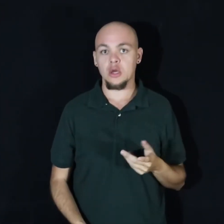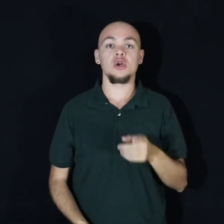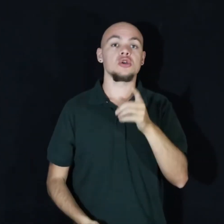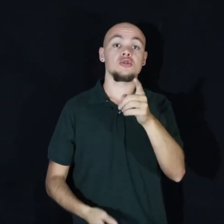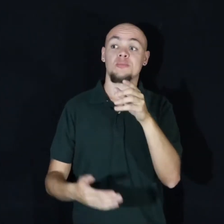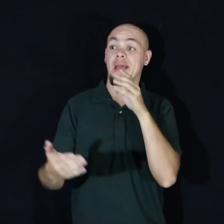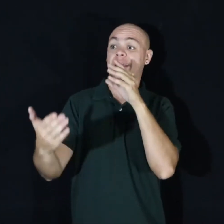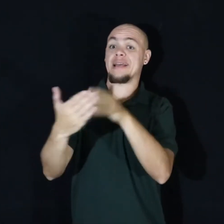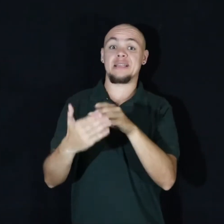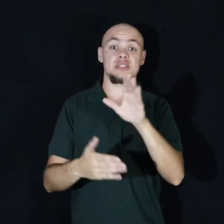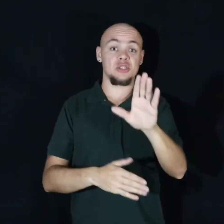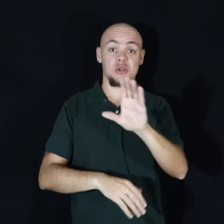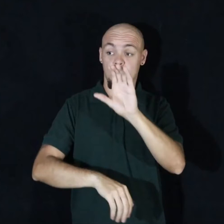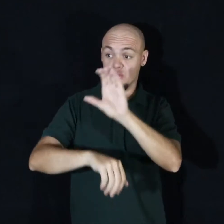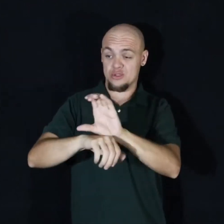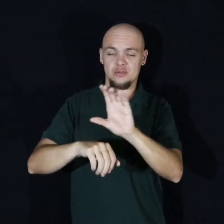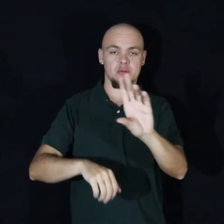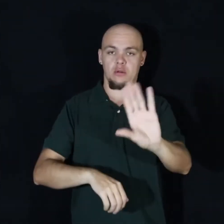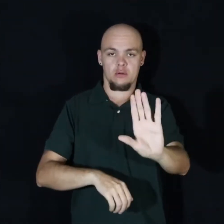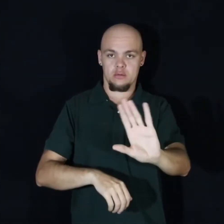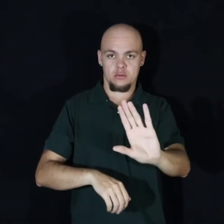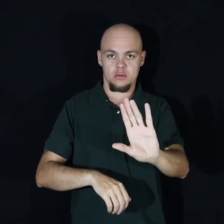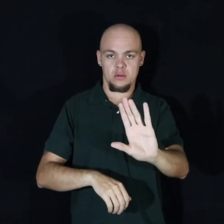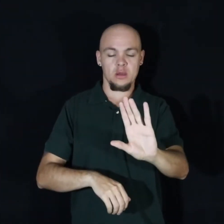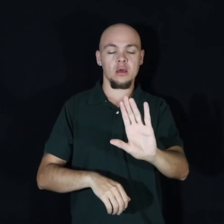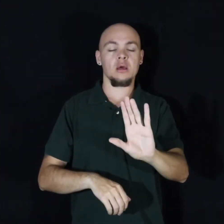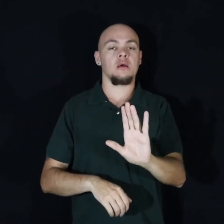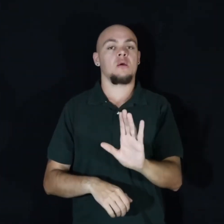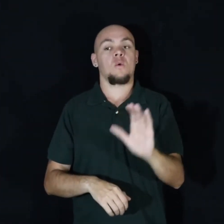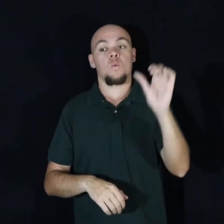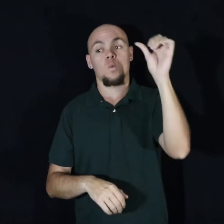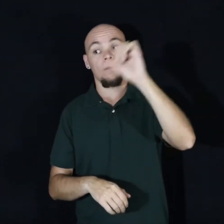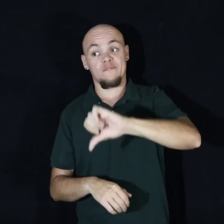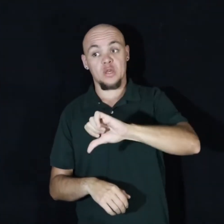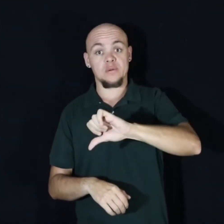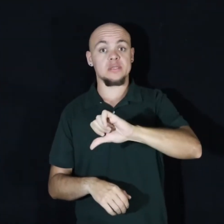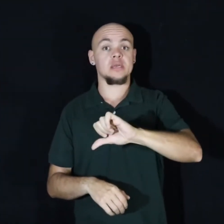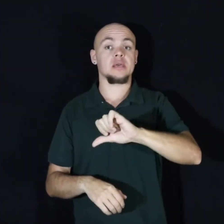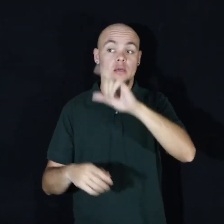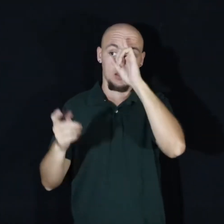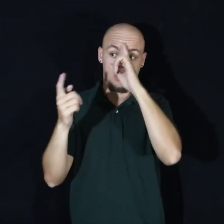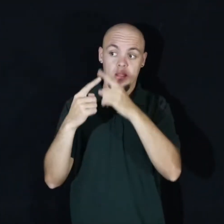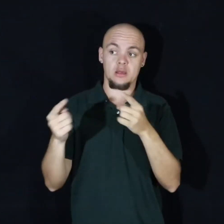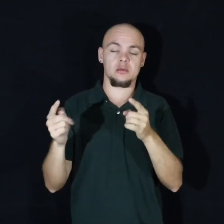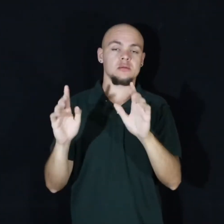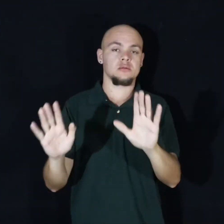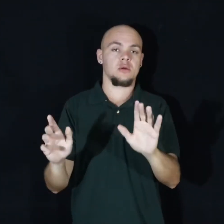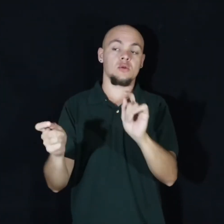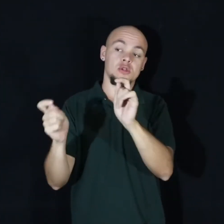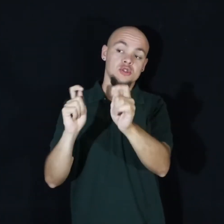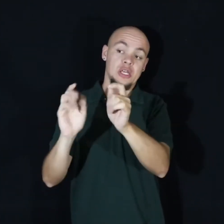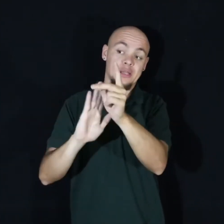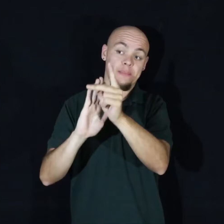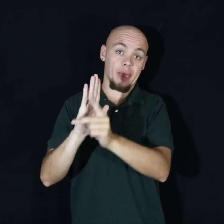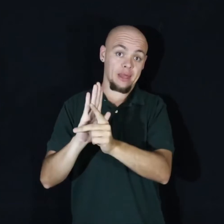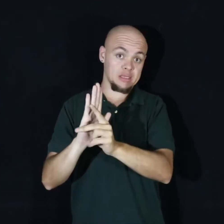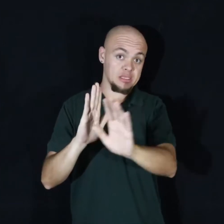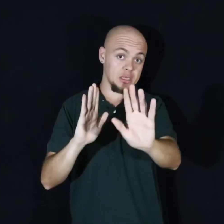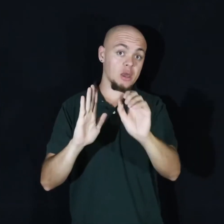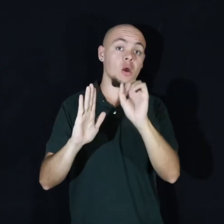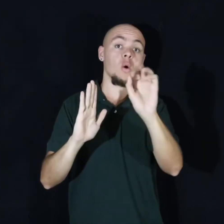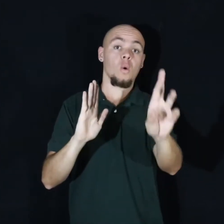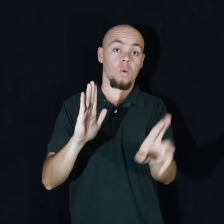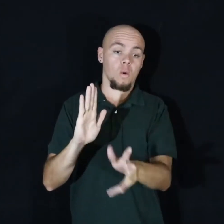should be acting out against your denominational stance, either refusing or doing them if your denomination disagrees with